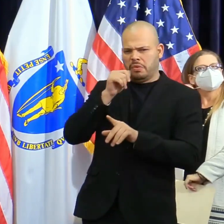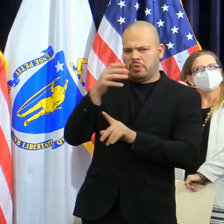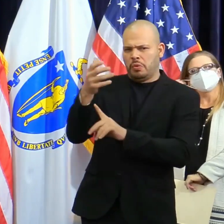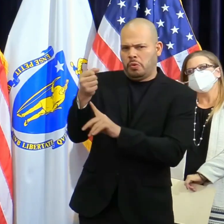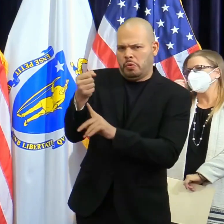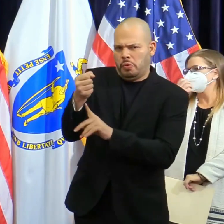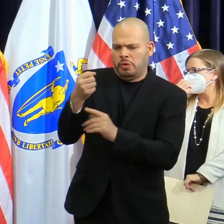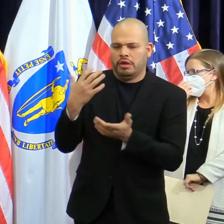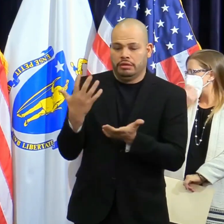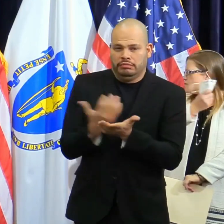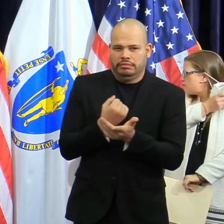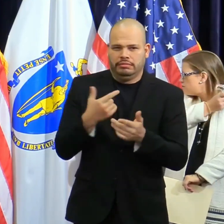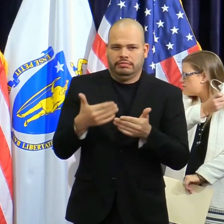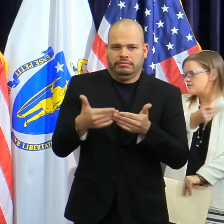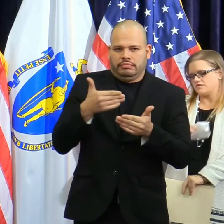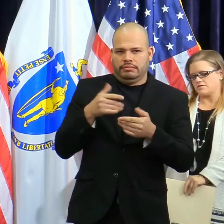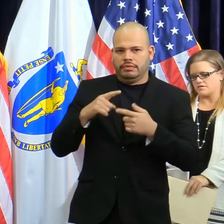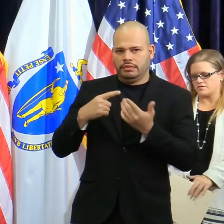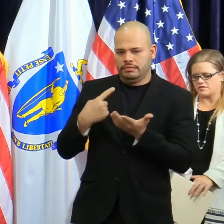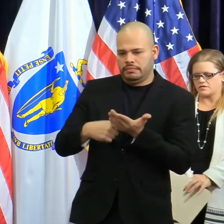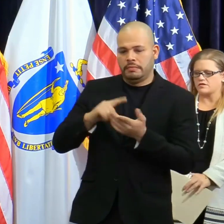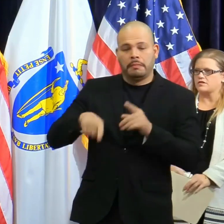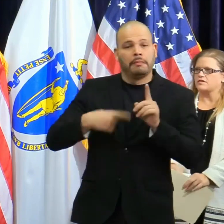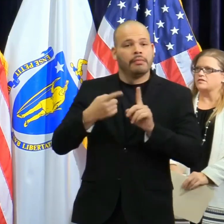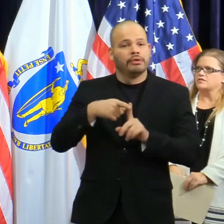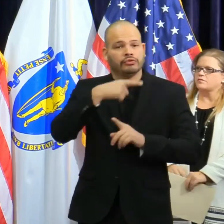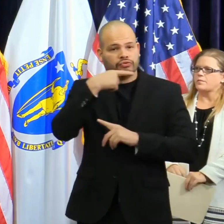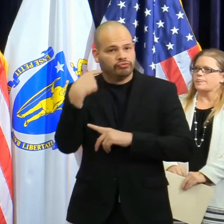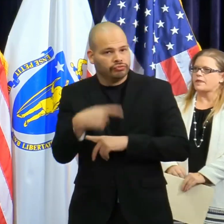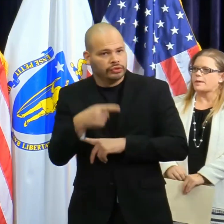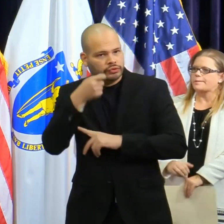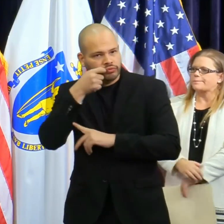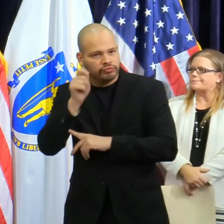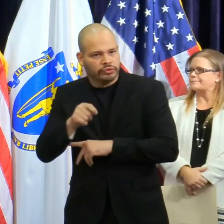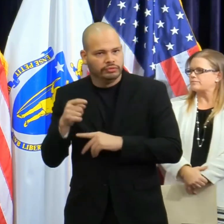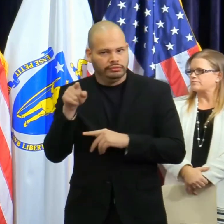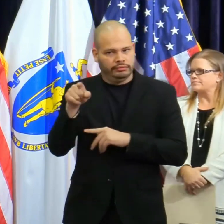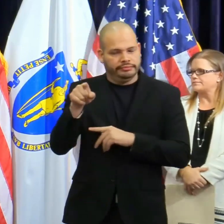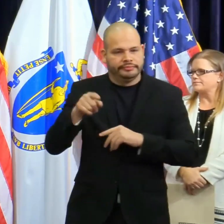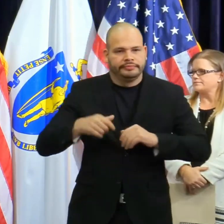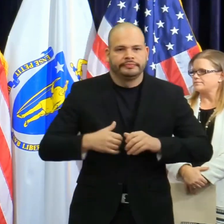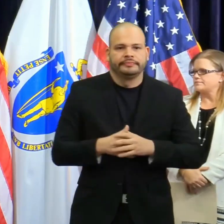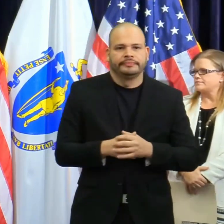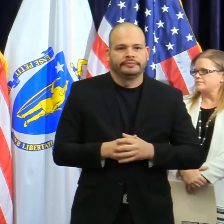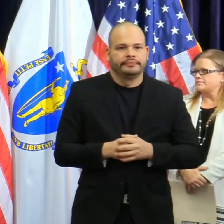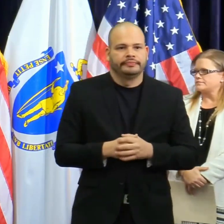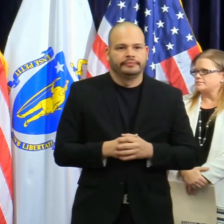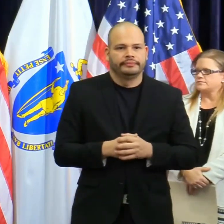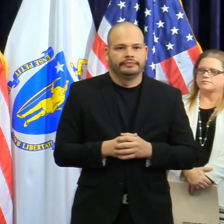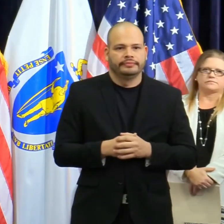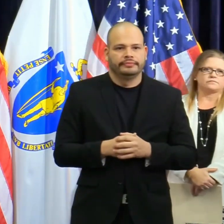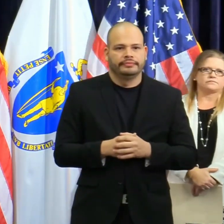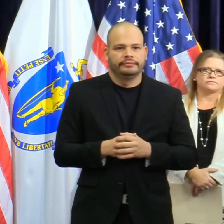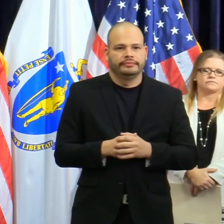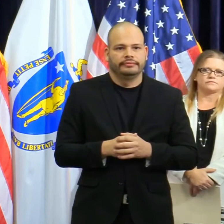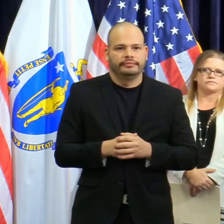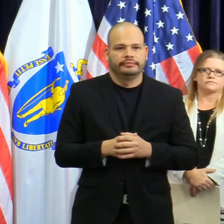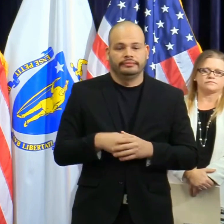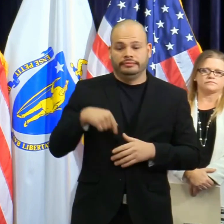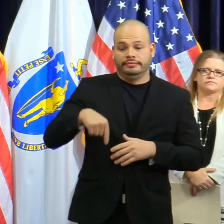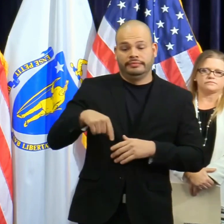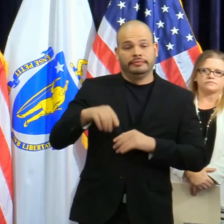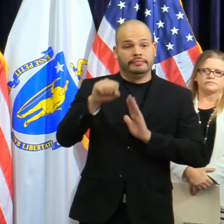Russian invasion of Ukraine. The Commonwealth of Massachusetts stands with the free democratic nation of